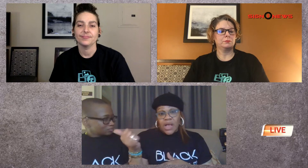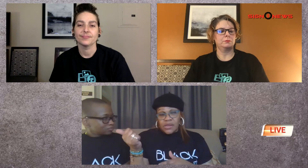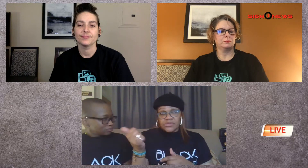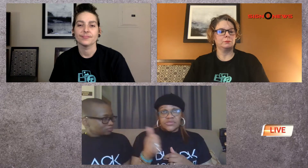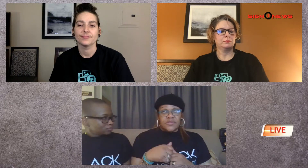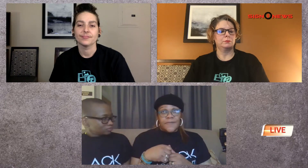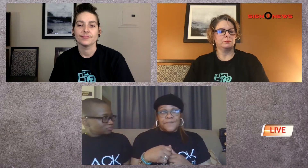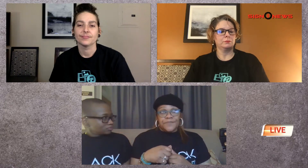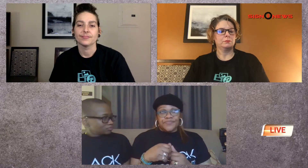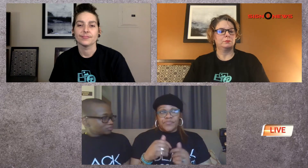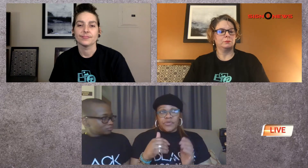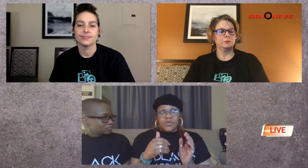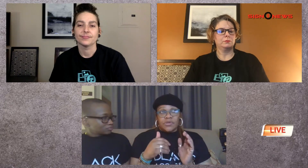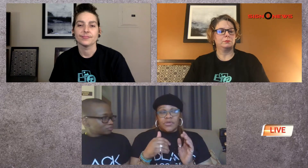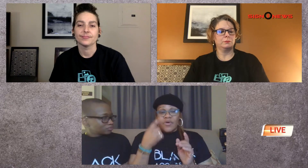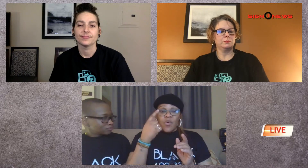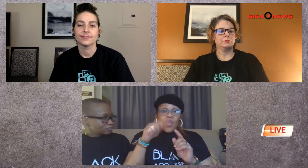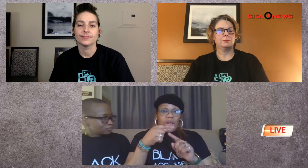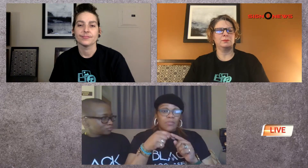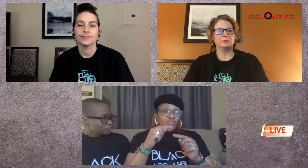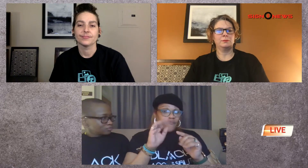So that's a good thing.